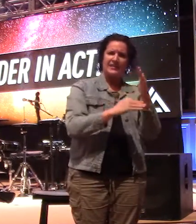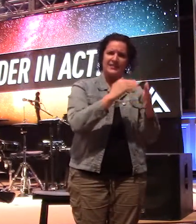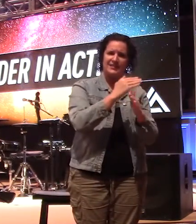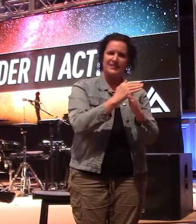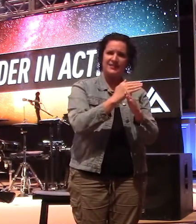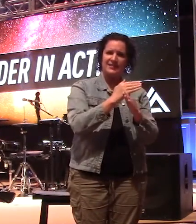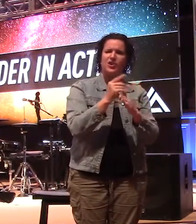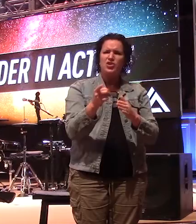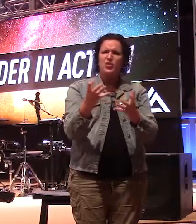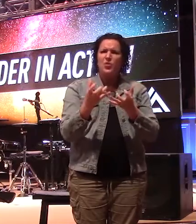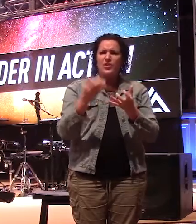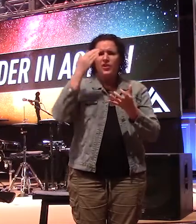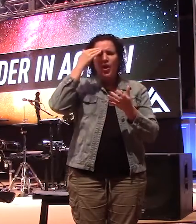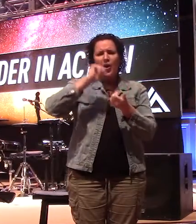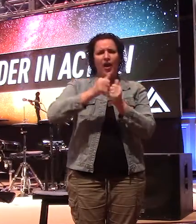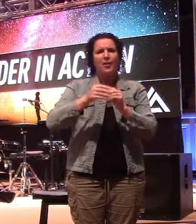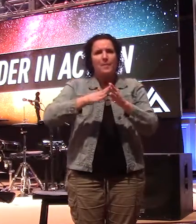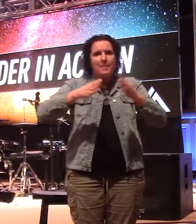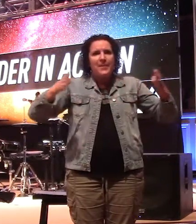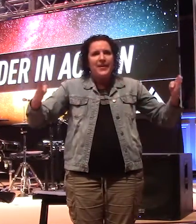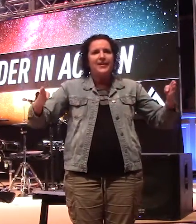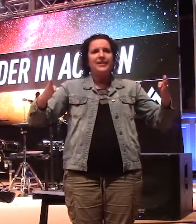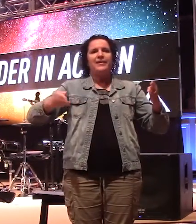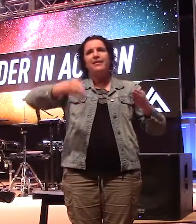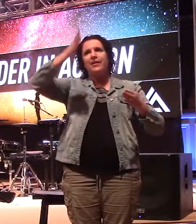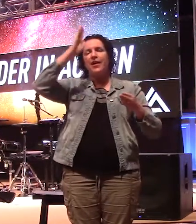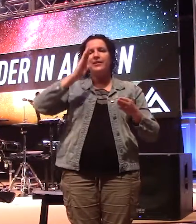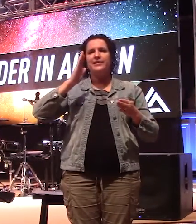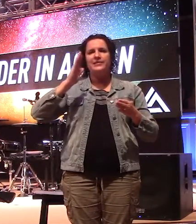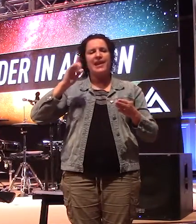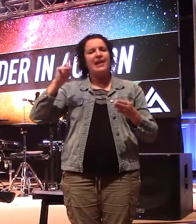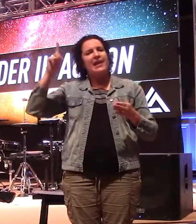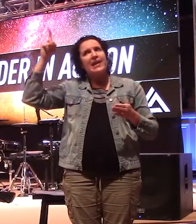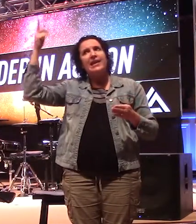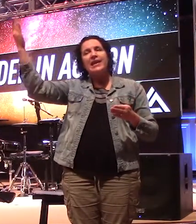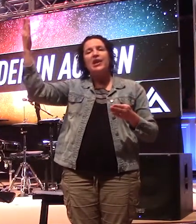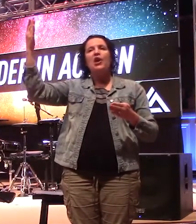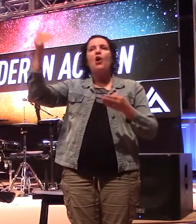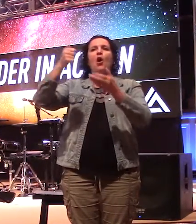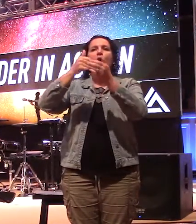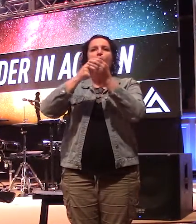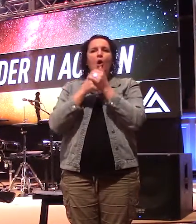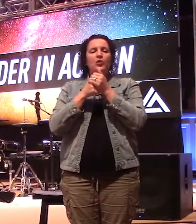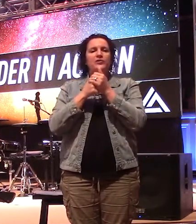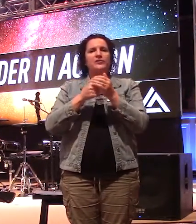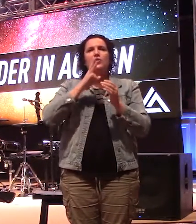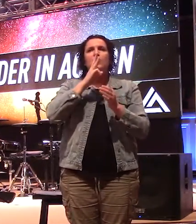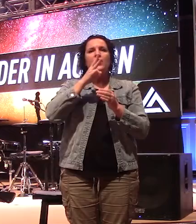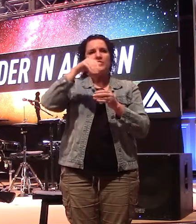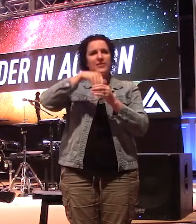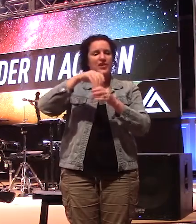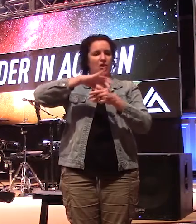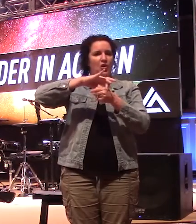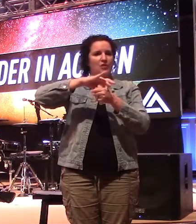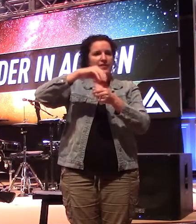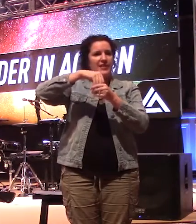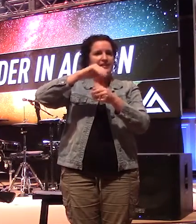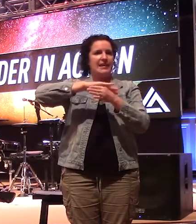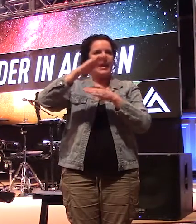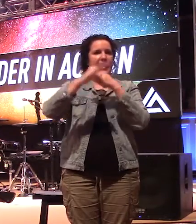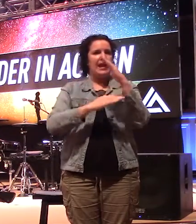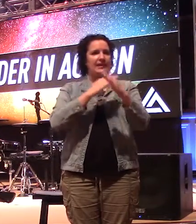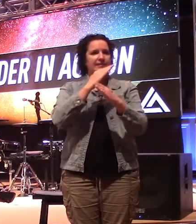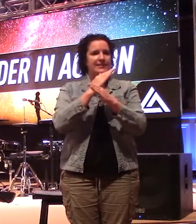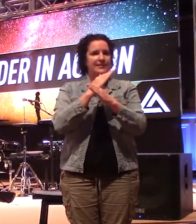God is? God holds the waters of the earth in the palm of his hand. How much water is there on the face of the earth? There